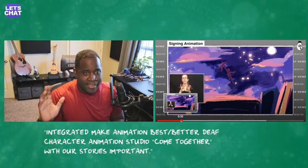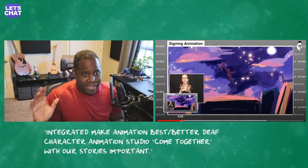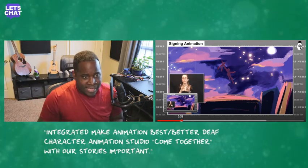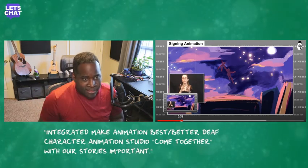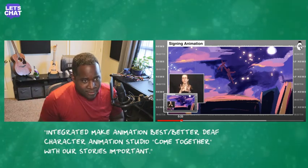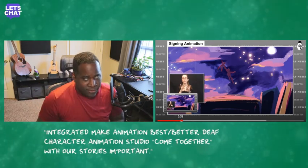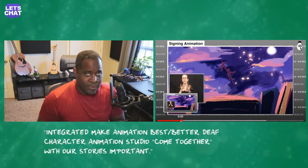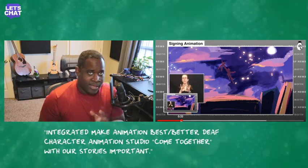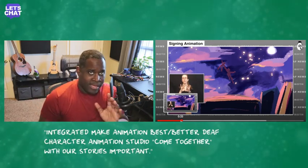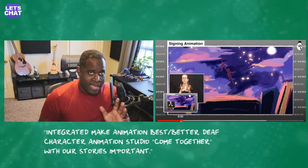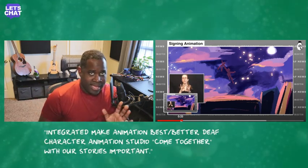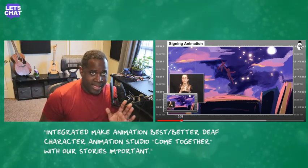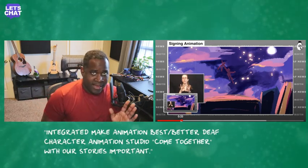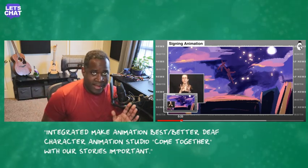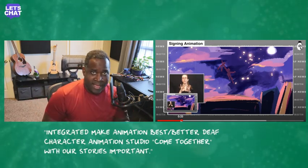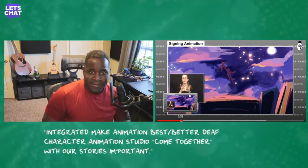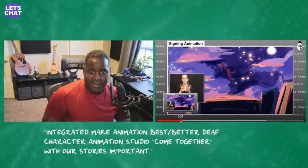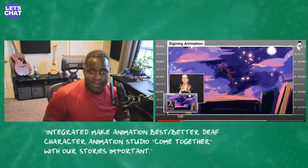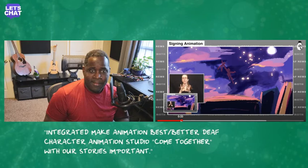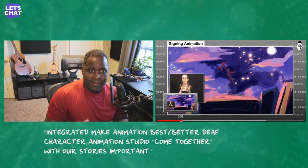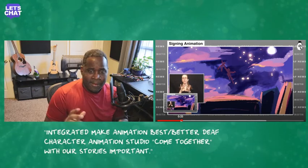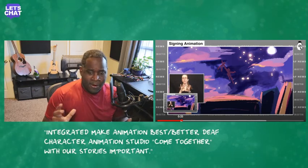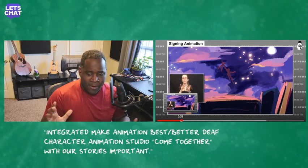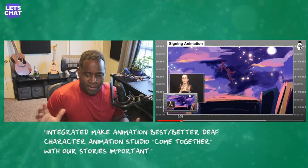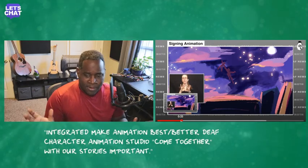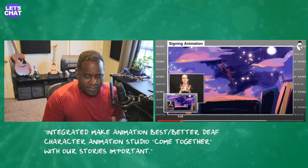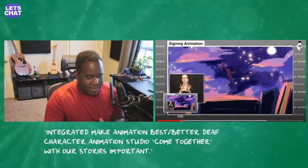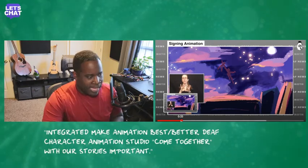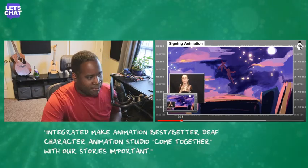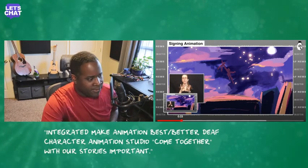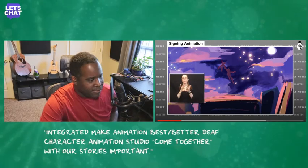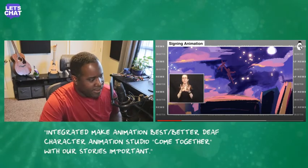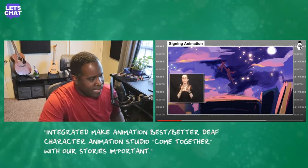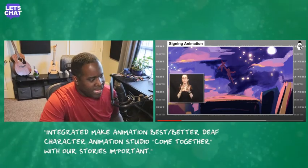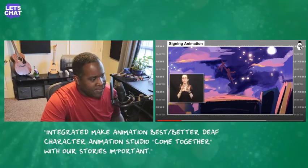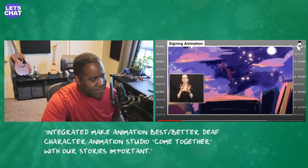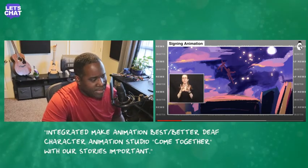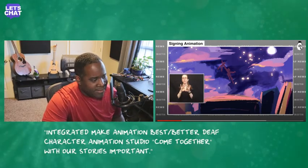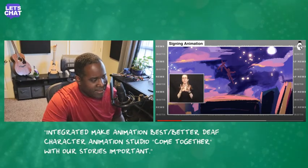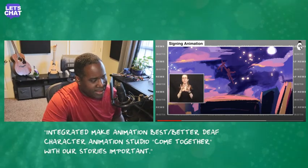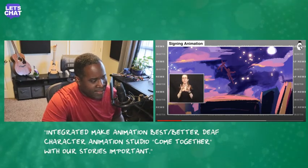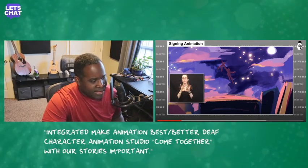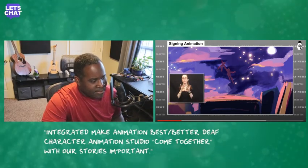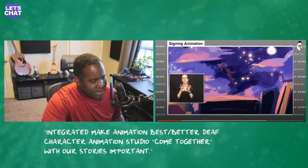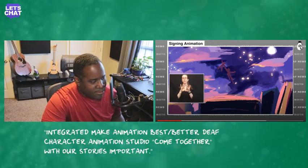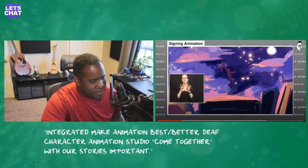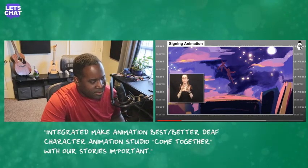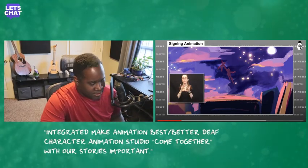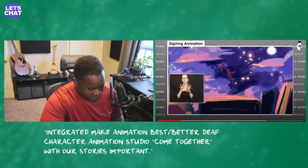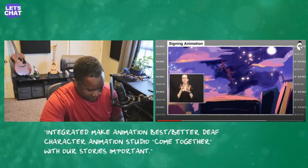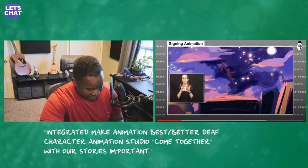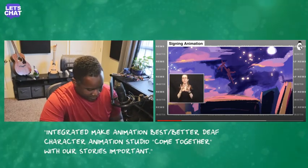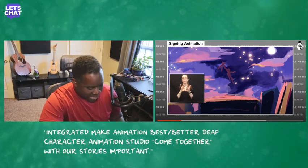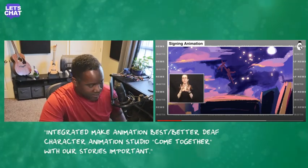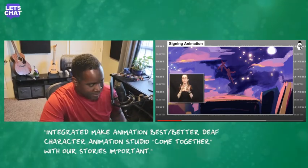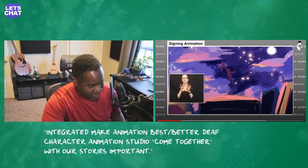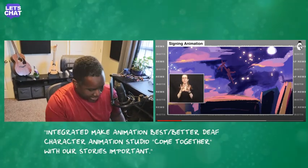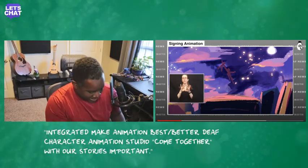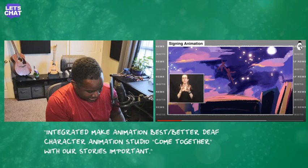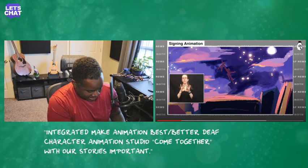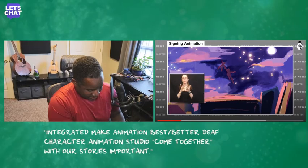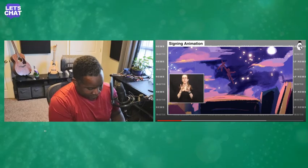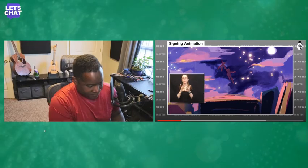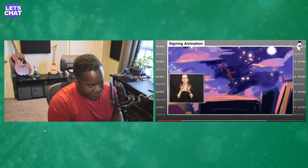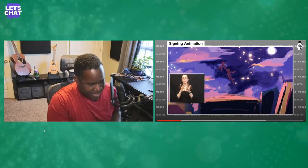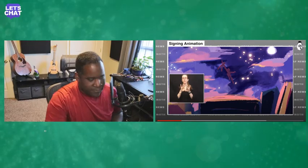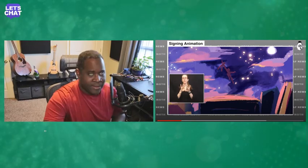but like I said, English and ASL are different languages. if you were going to sign that a bit more closely to how you would say